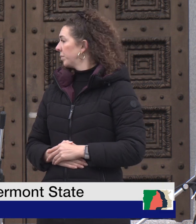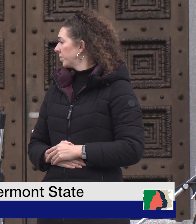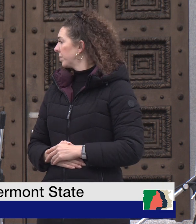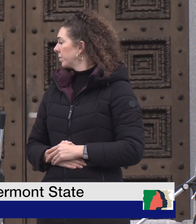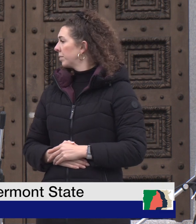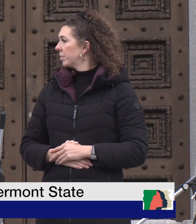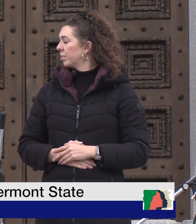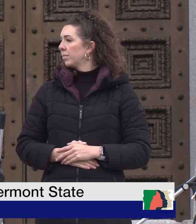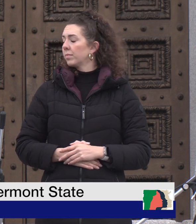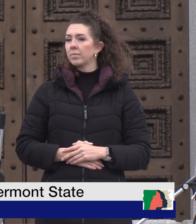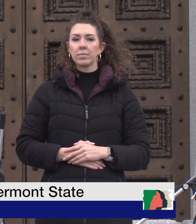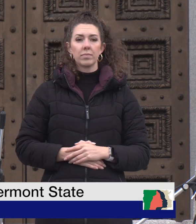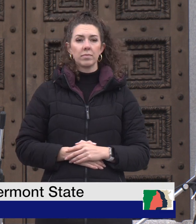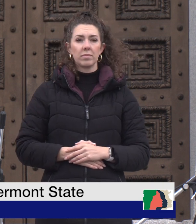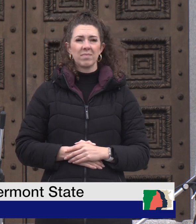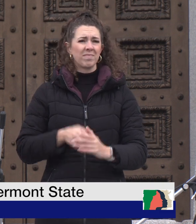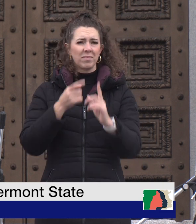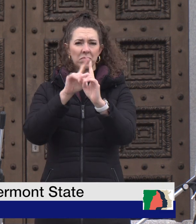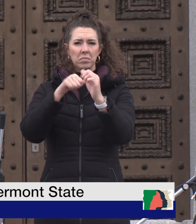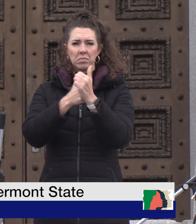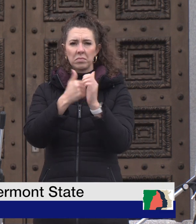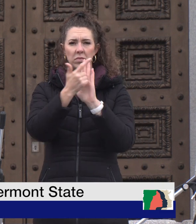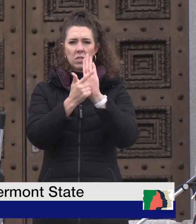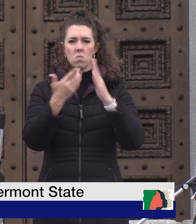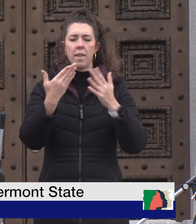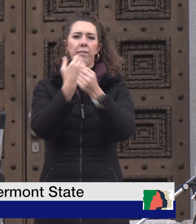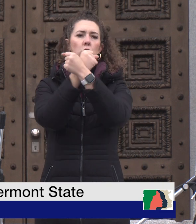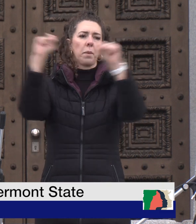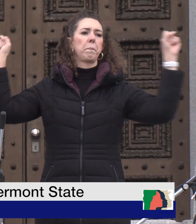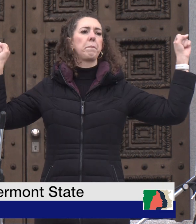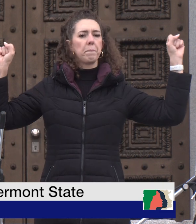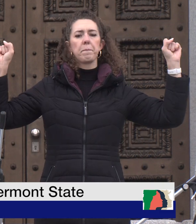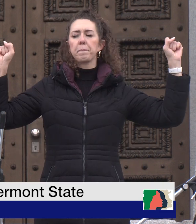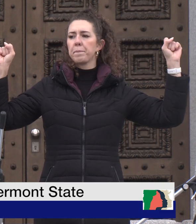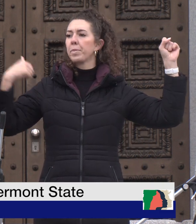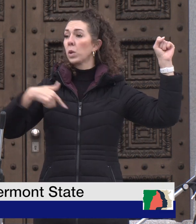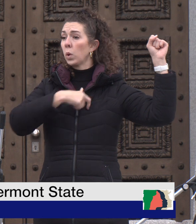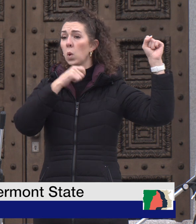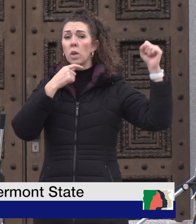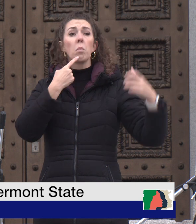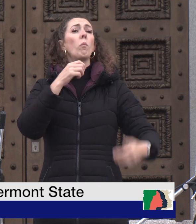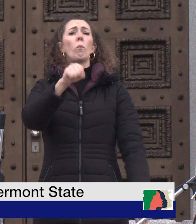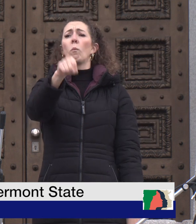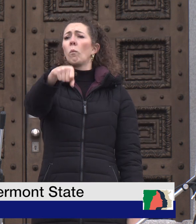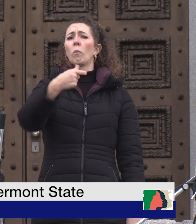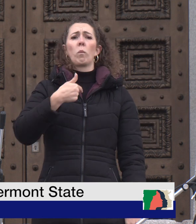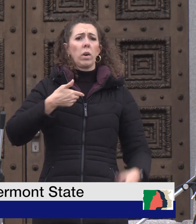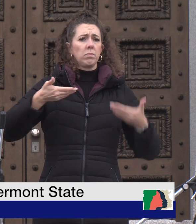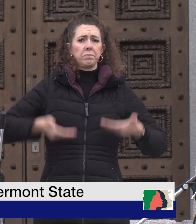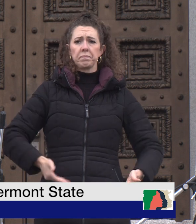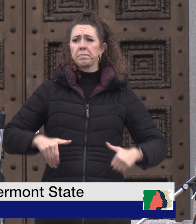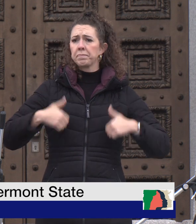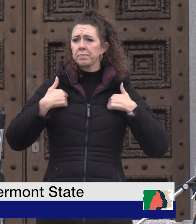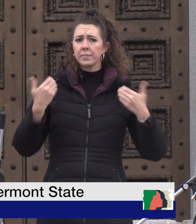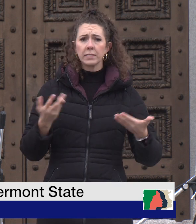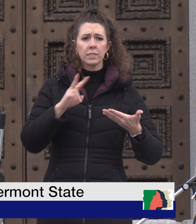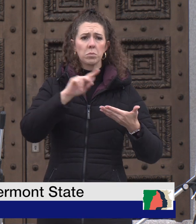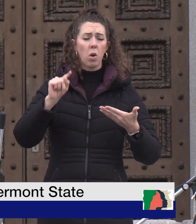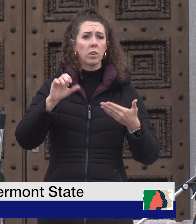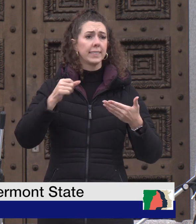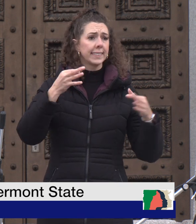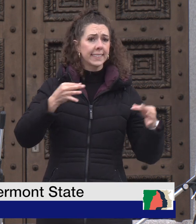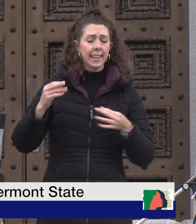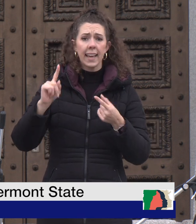This is about freedom, the freedom for those of us who call Vermont home to decide when and whether to have children,